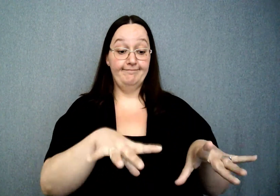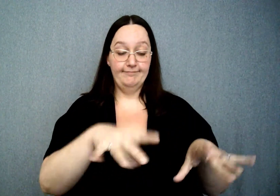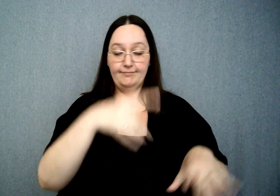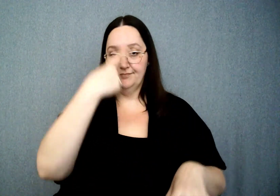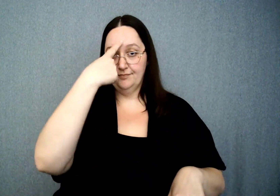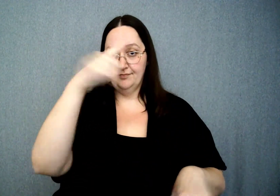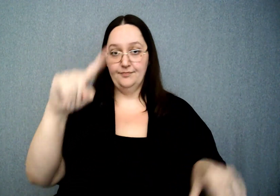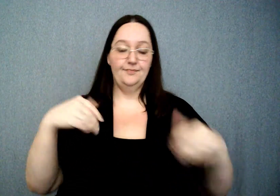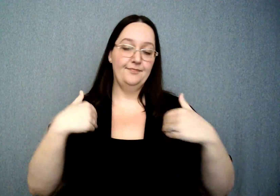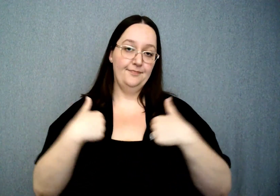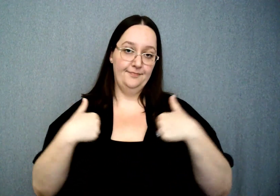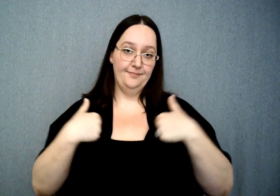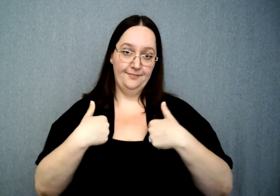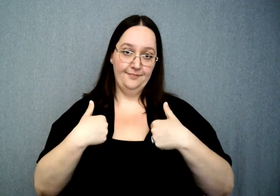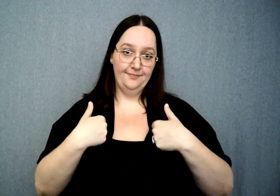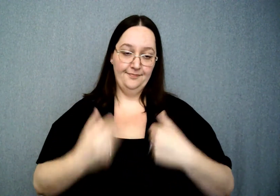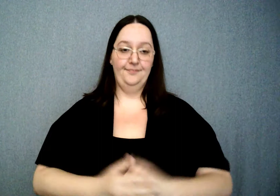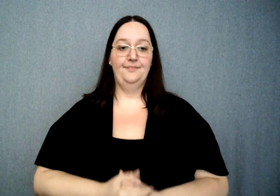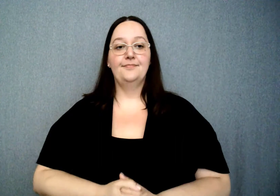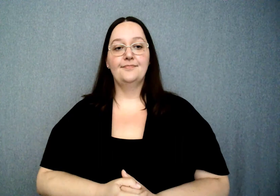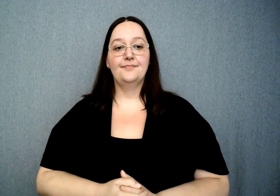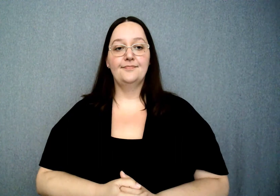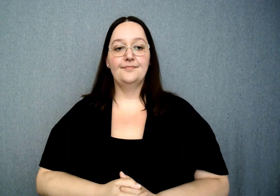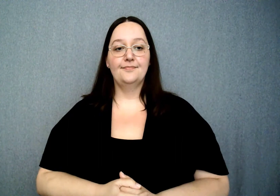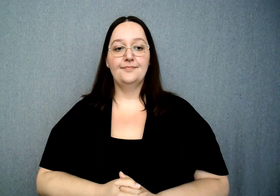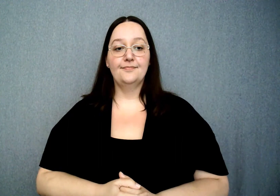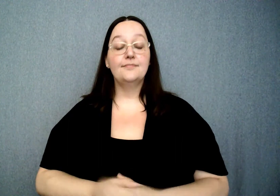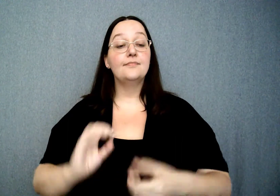doing the 8s to 5s for the animal kangaroo.